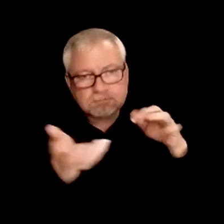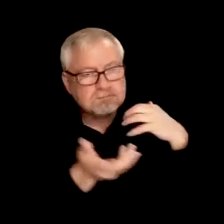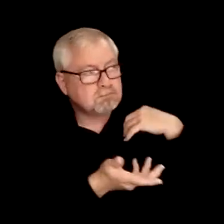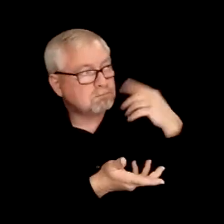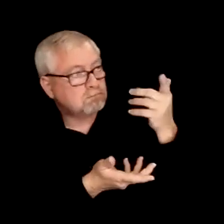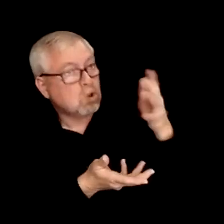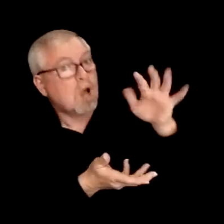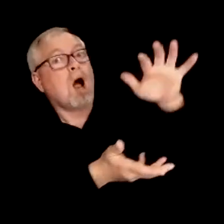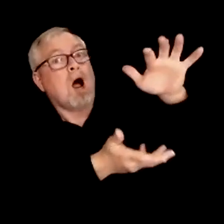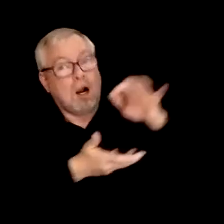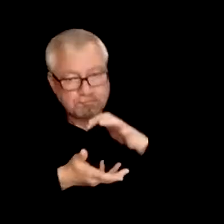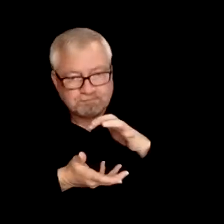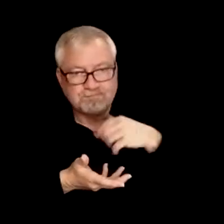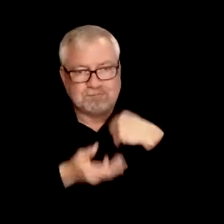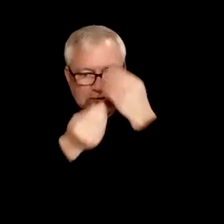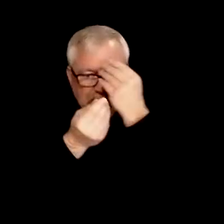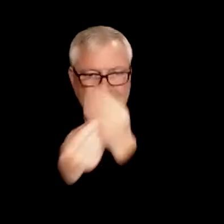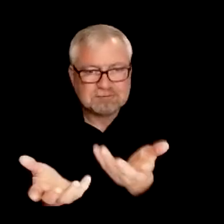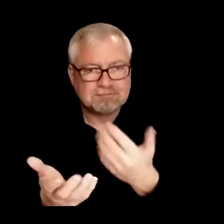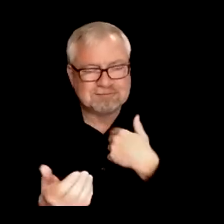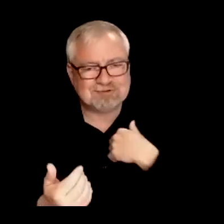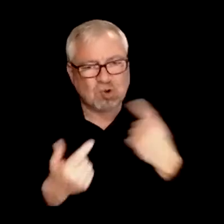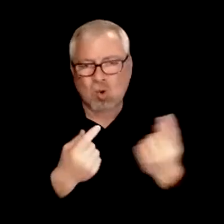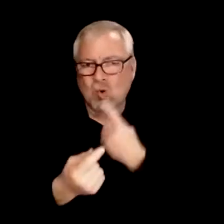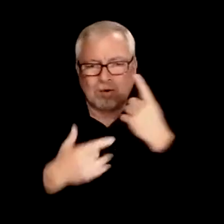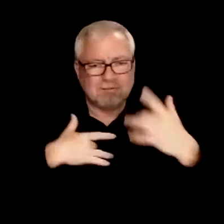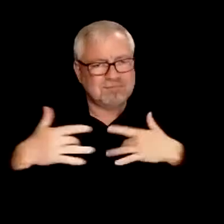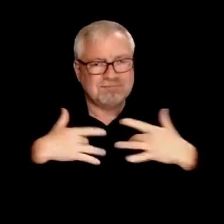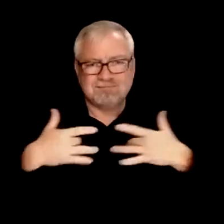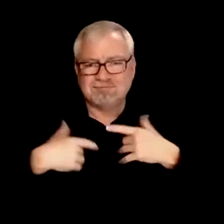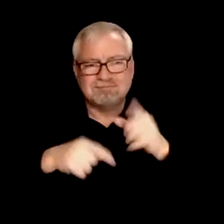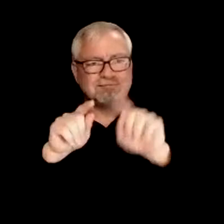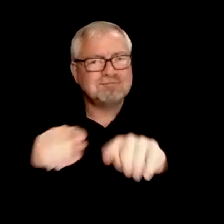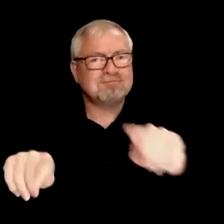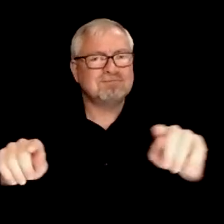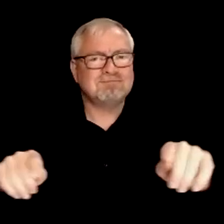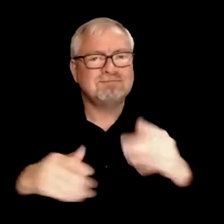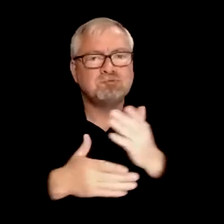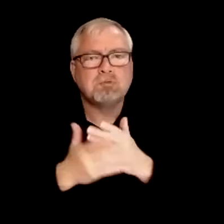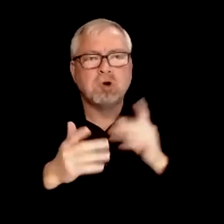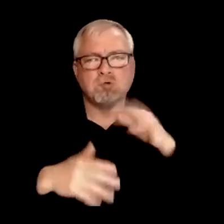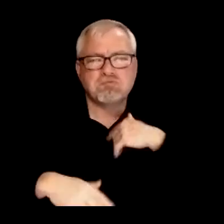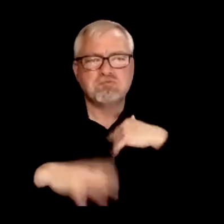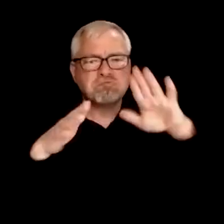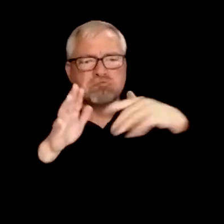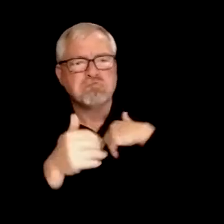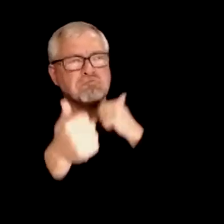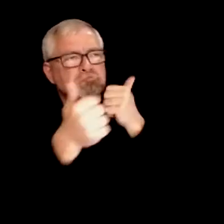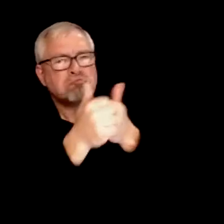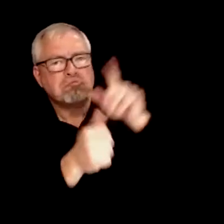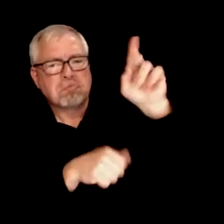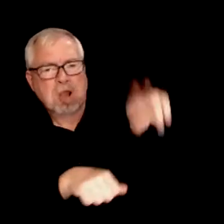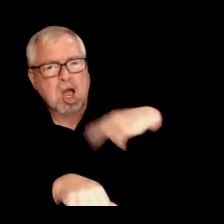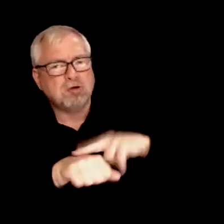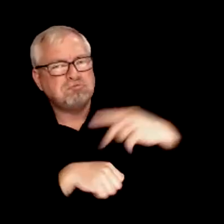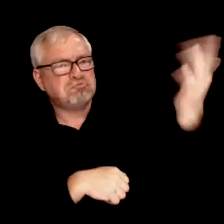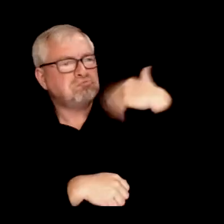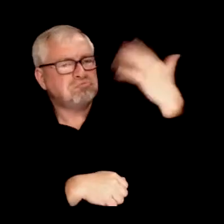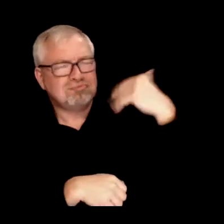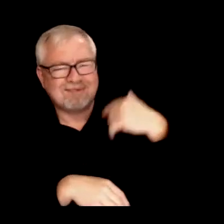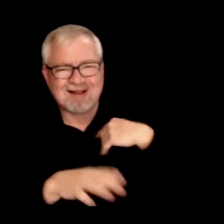always concerned when there are logistical challenges at the national level, and so we'll continue to keep you updated on